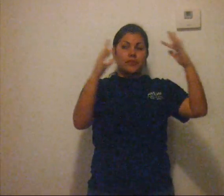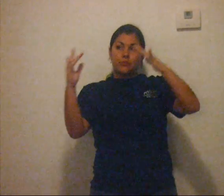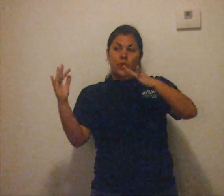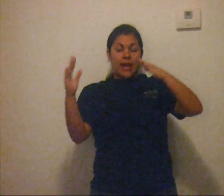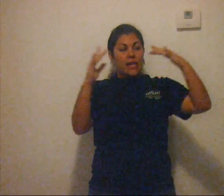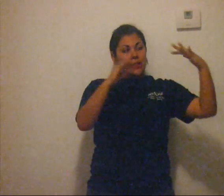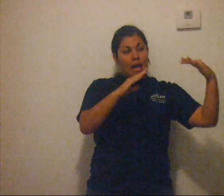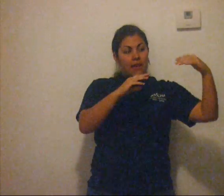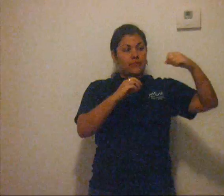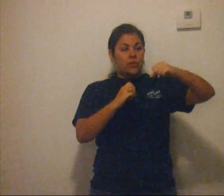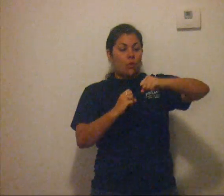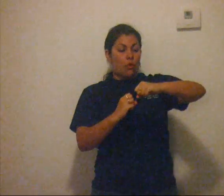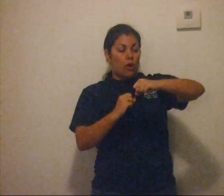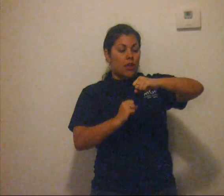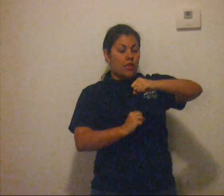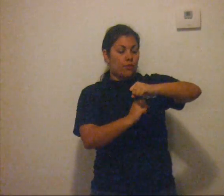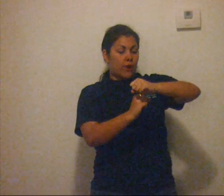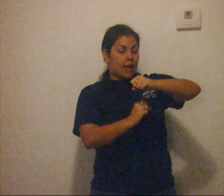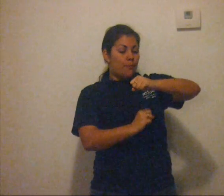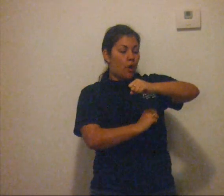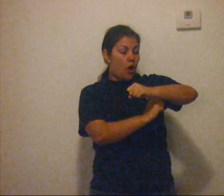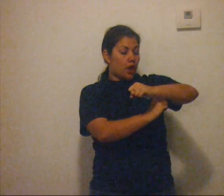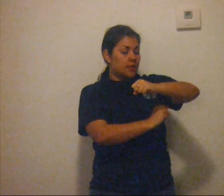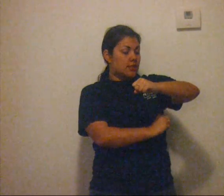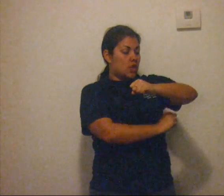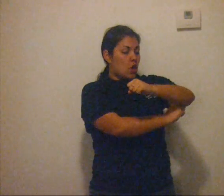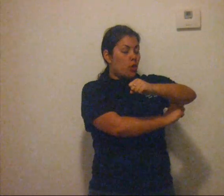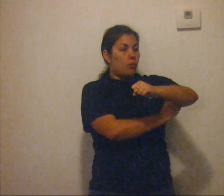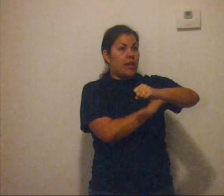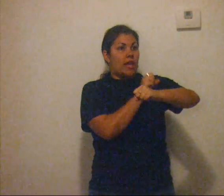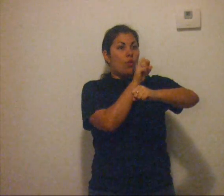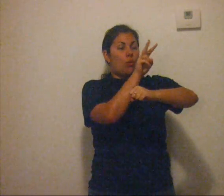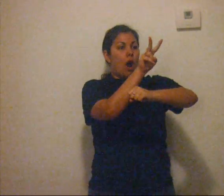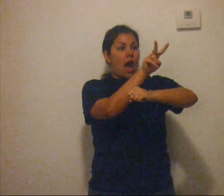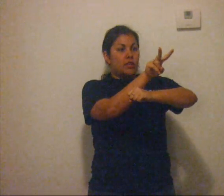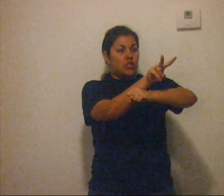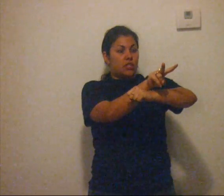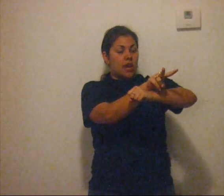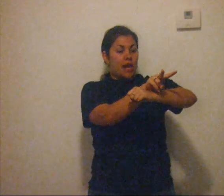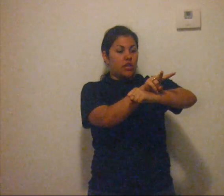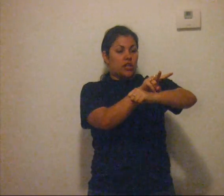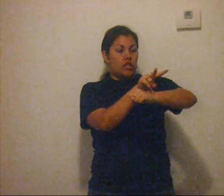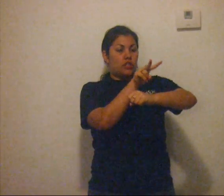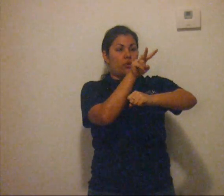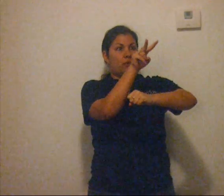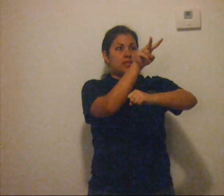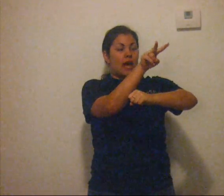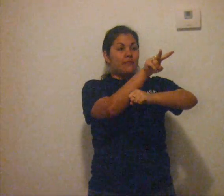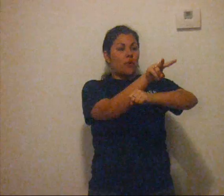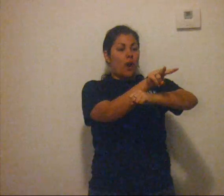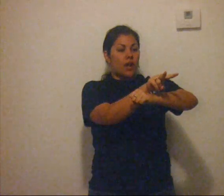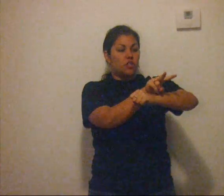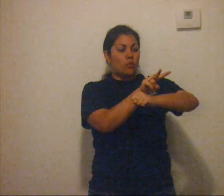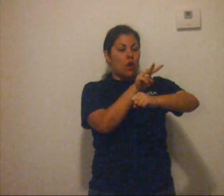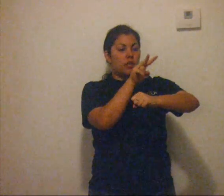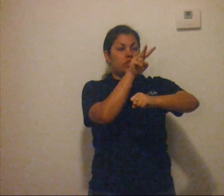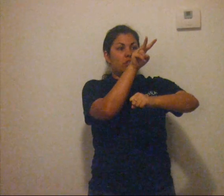left, right, left, or the ramparts we watched. And you're going to do the sign for watched 1,